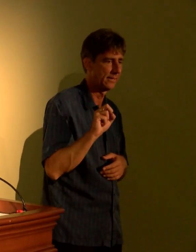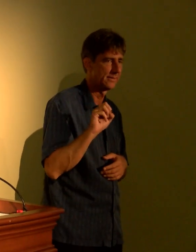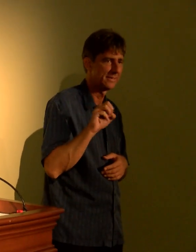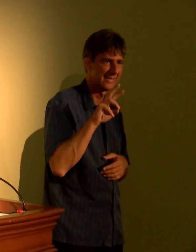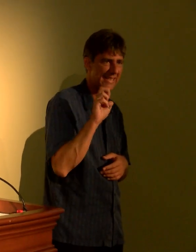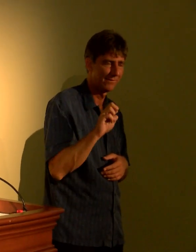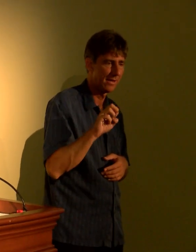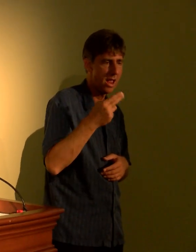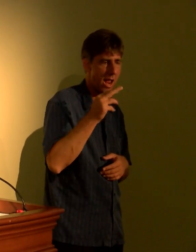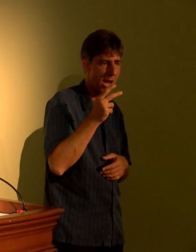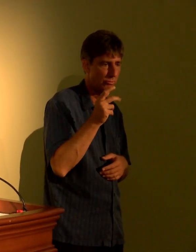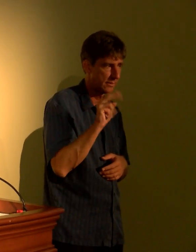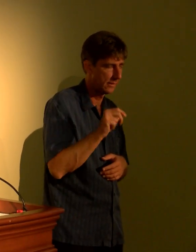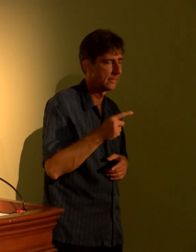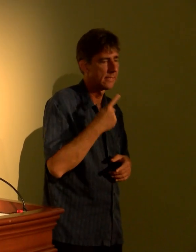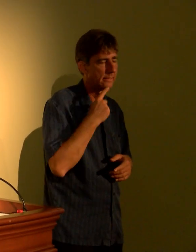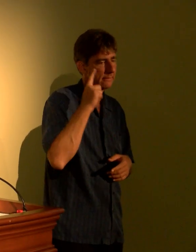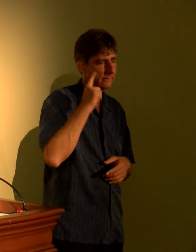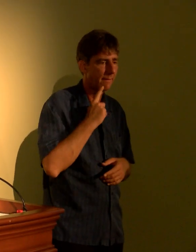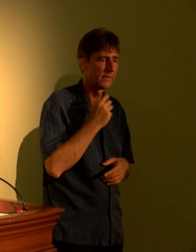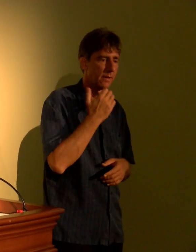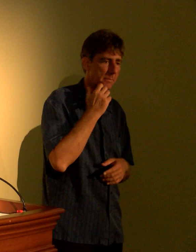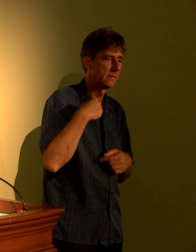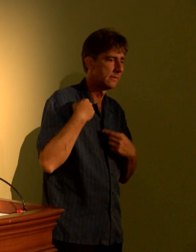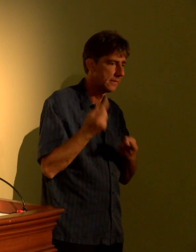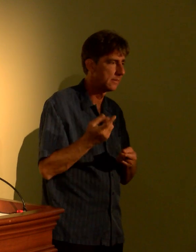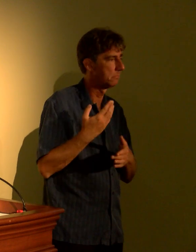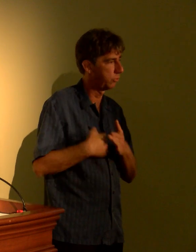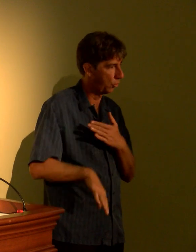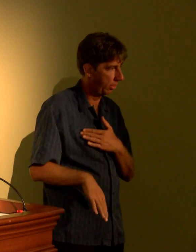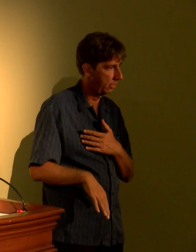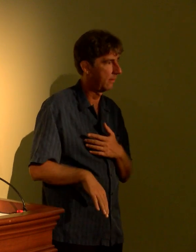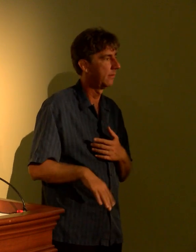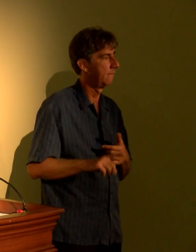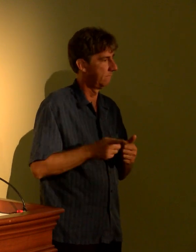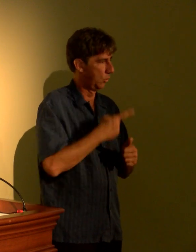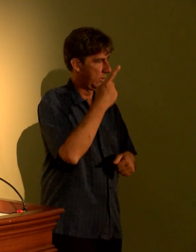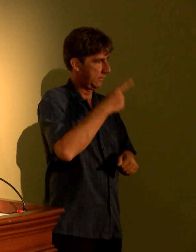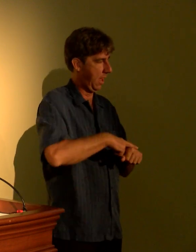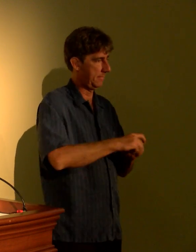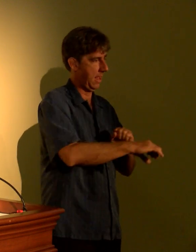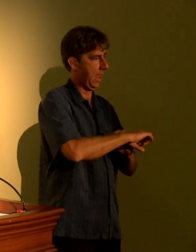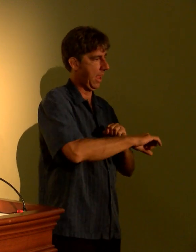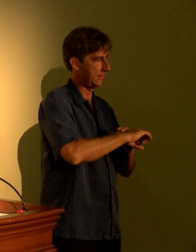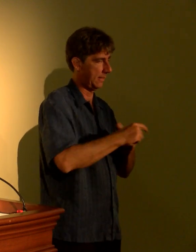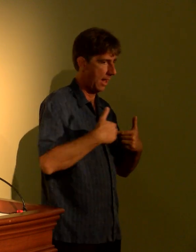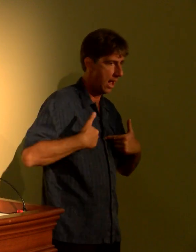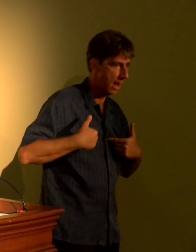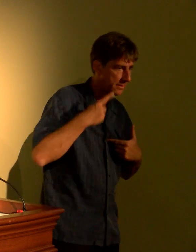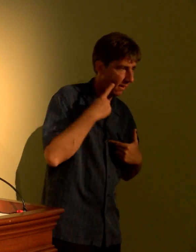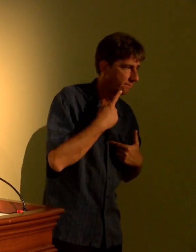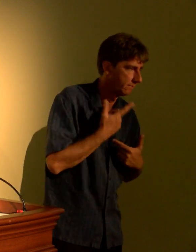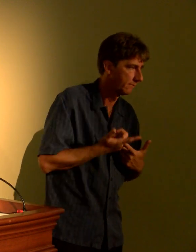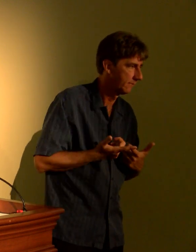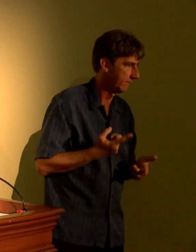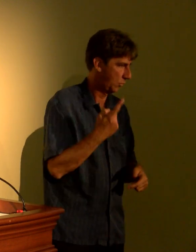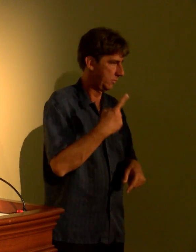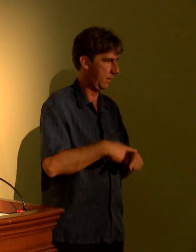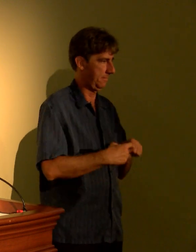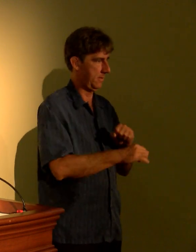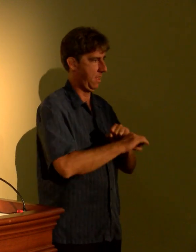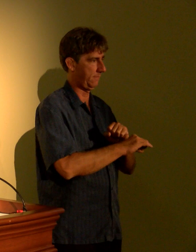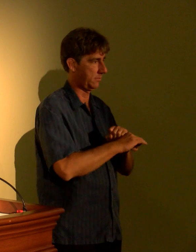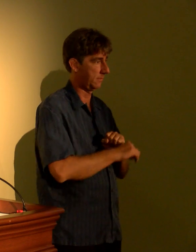been deaf and dumb since birth, and it was the first time in an ad that he actually comes out and says that, and that all